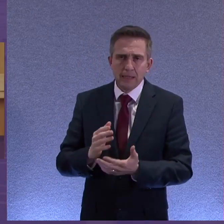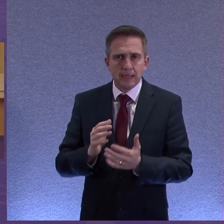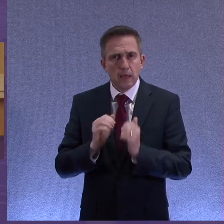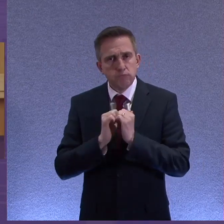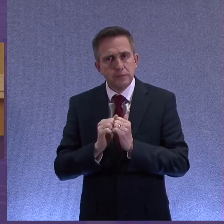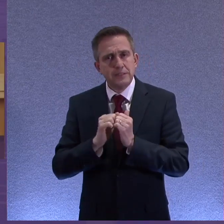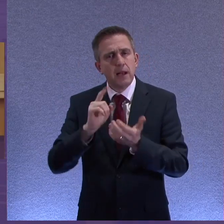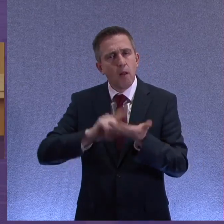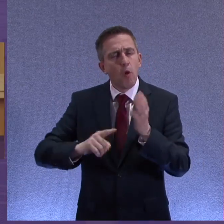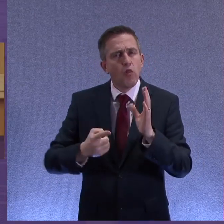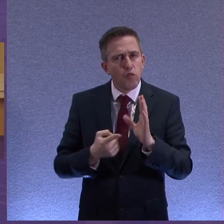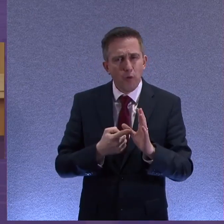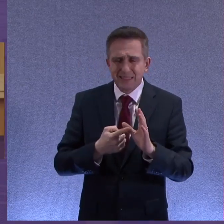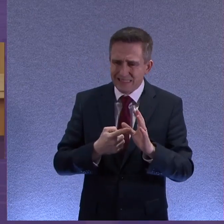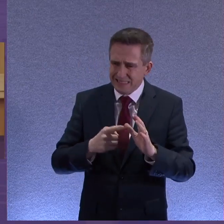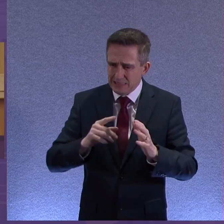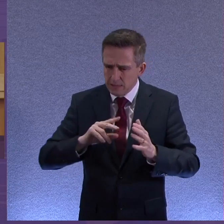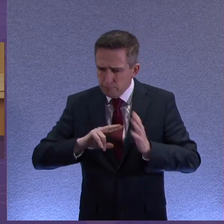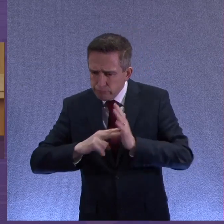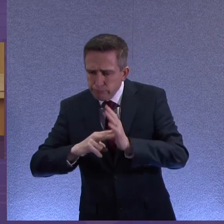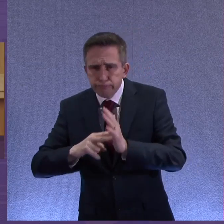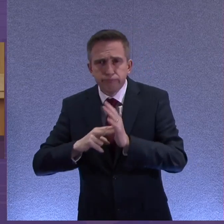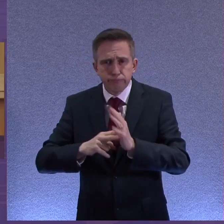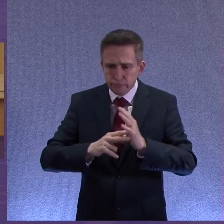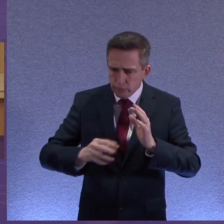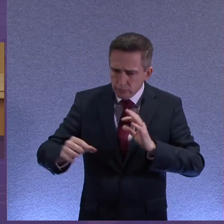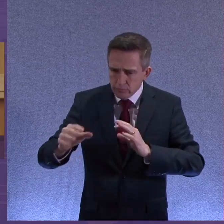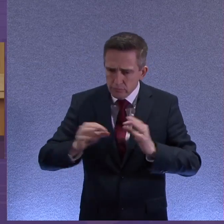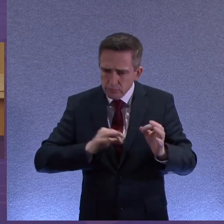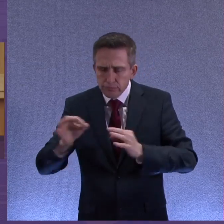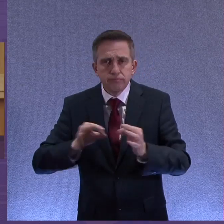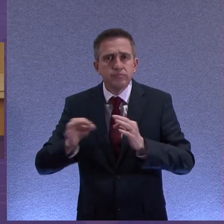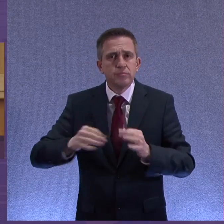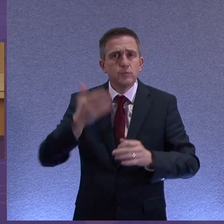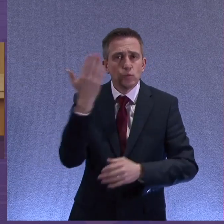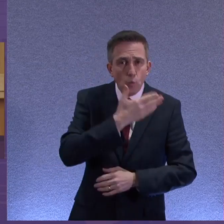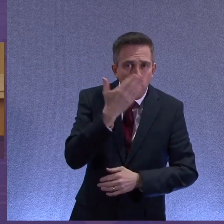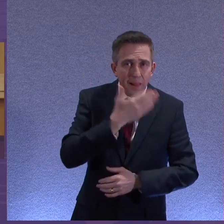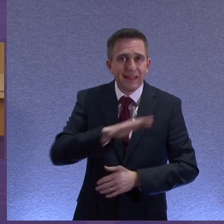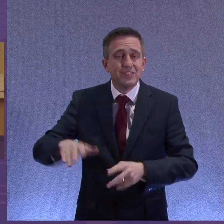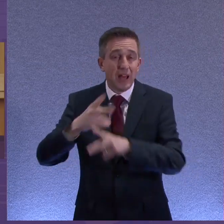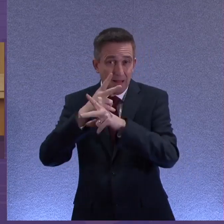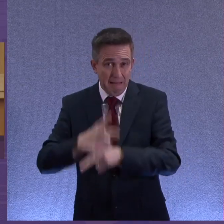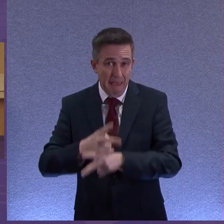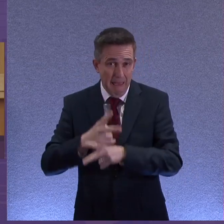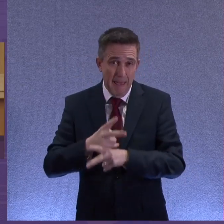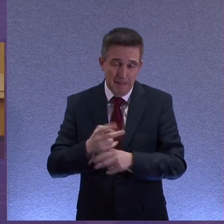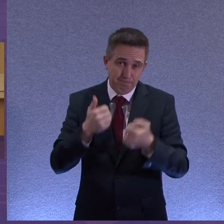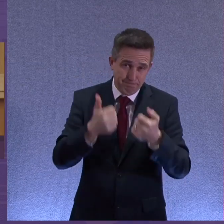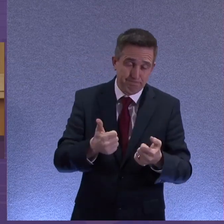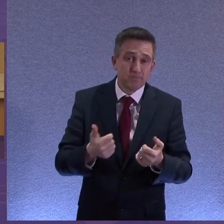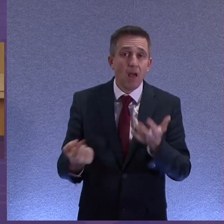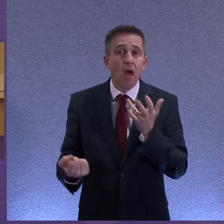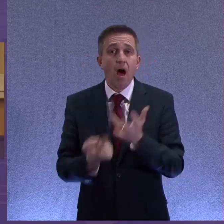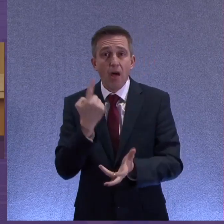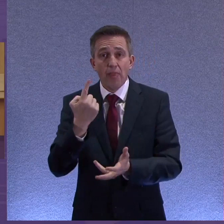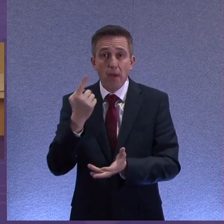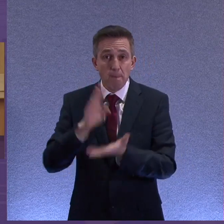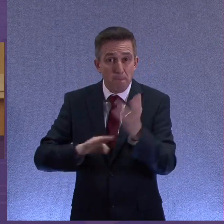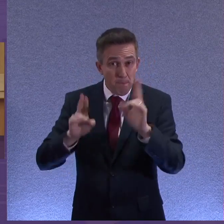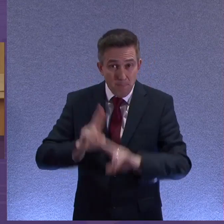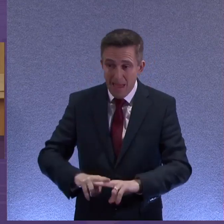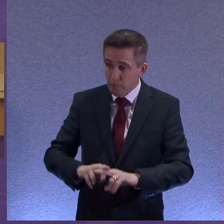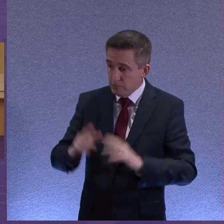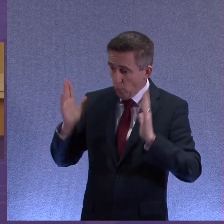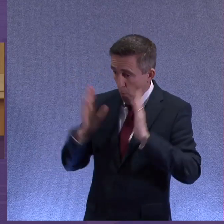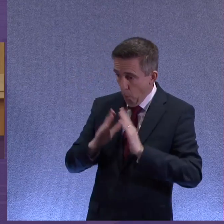short days set up provisions for schooling and childcare to those who need it most. But many others are doing their best to teach and care at home